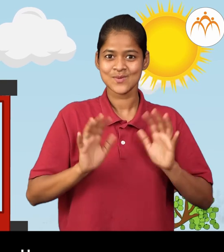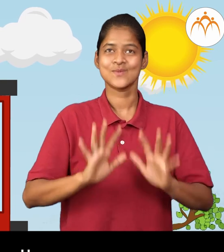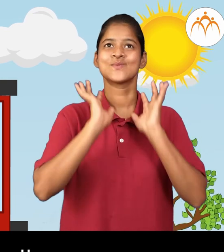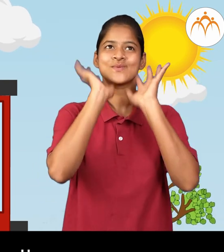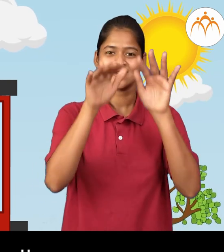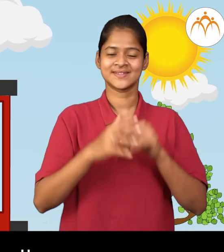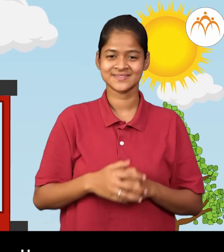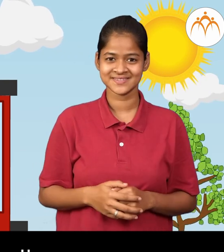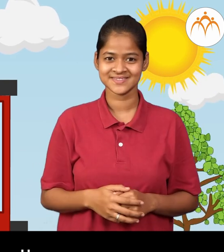basketball.